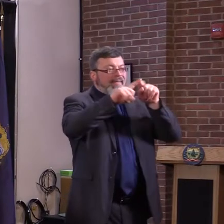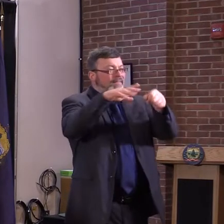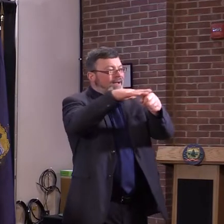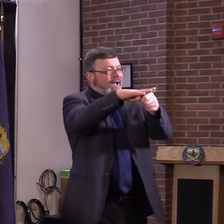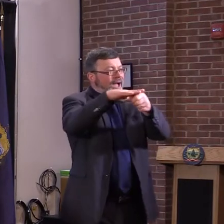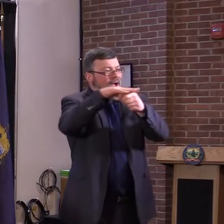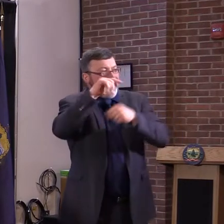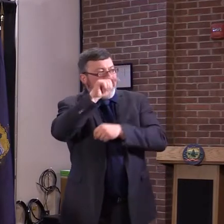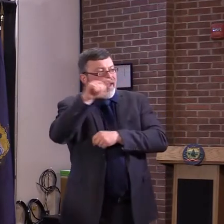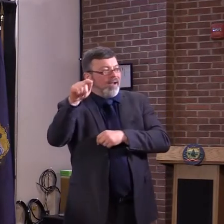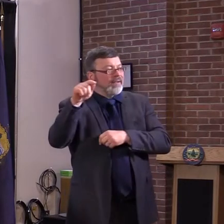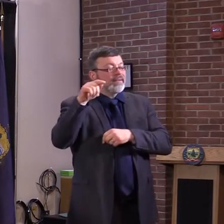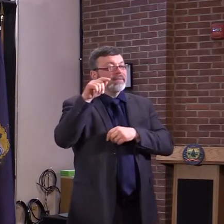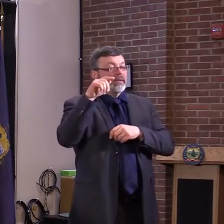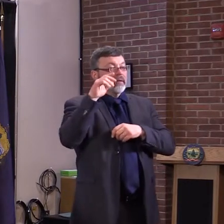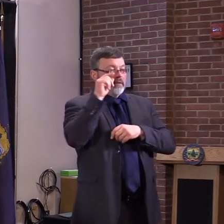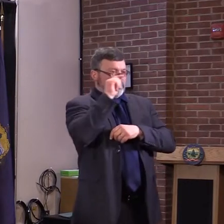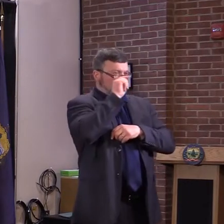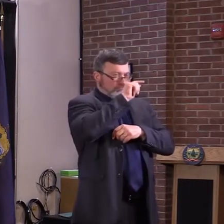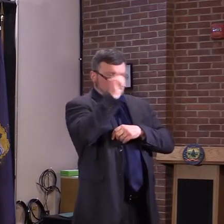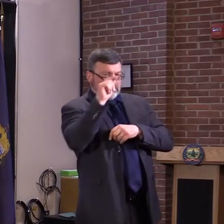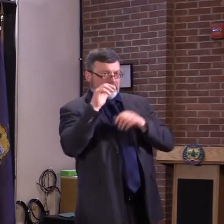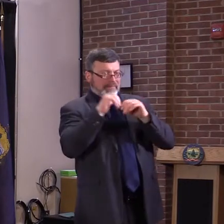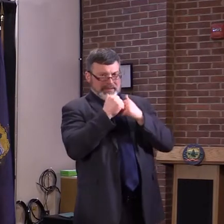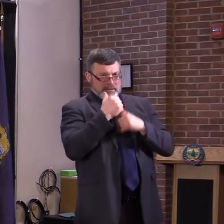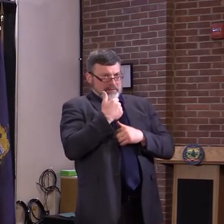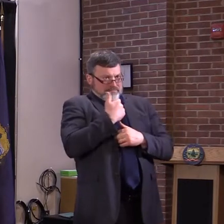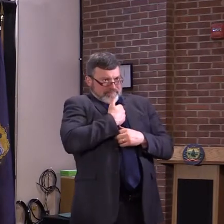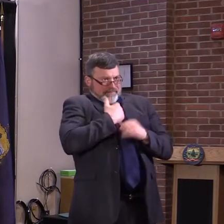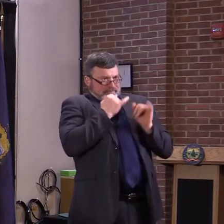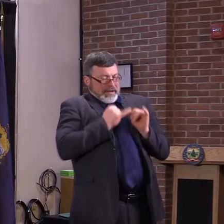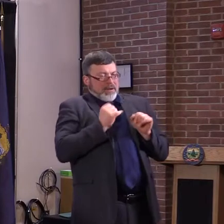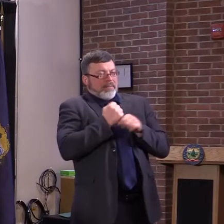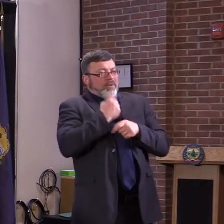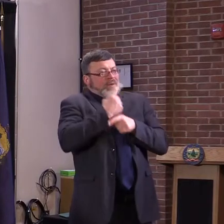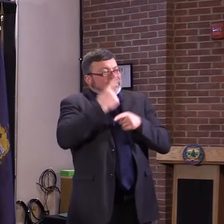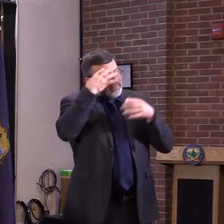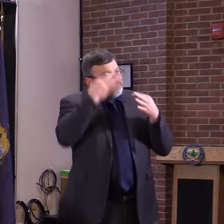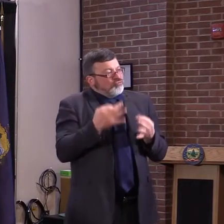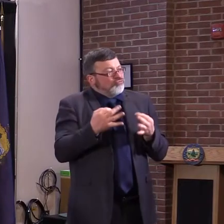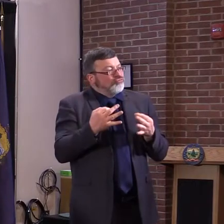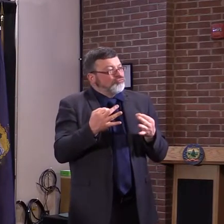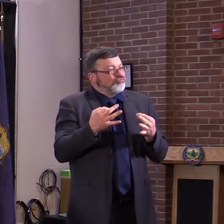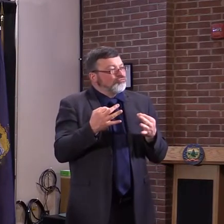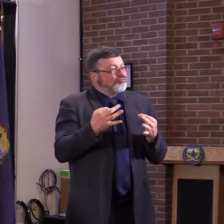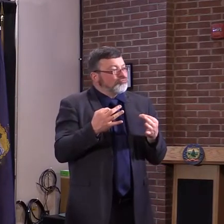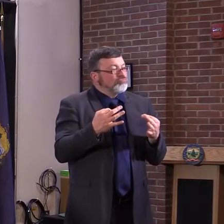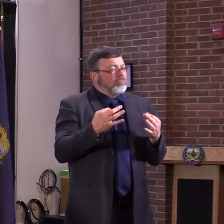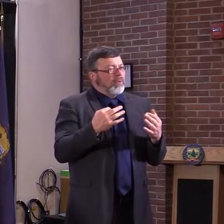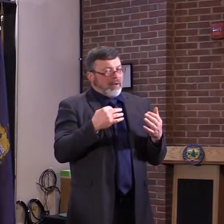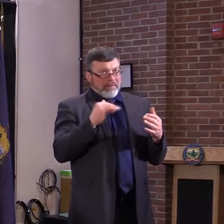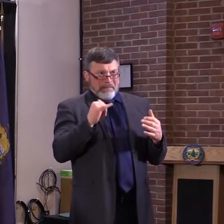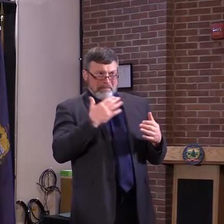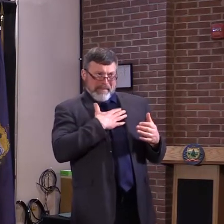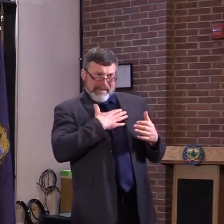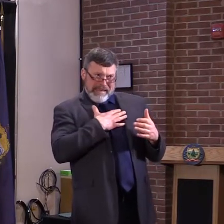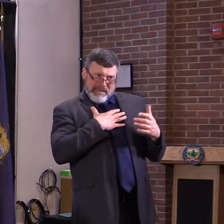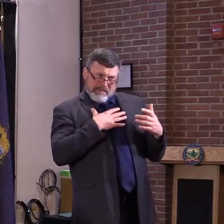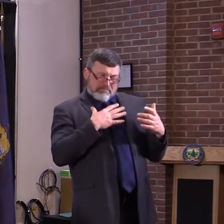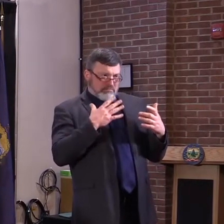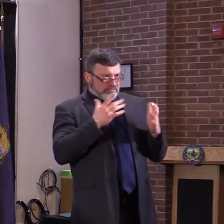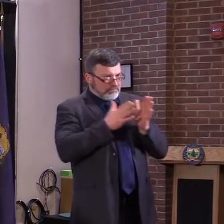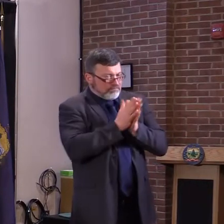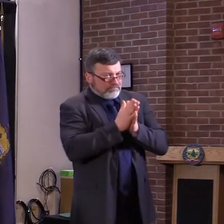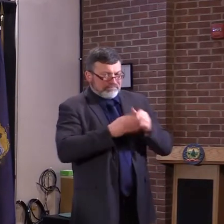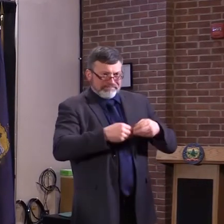about where we go from here and giving the best information possible in order to keep everyone safe. But at this point in time, we're feeling